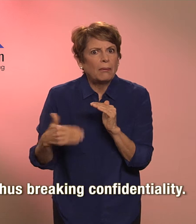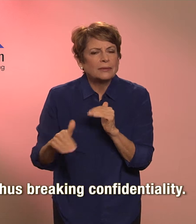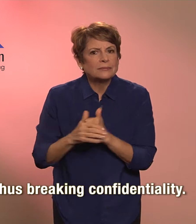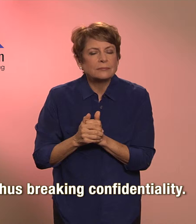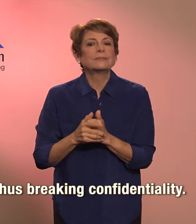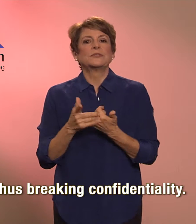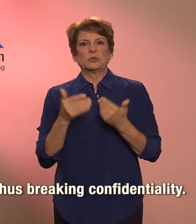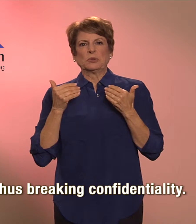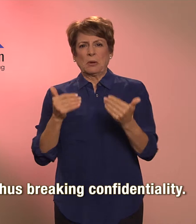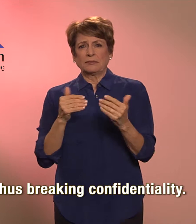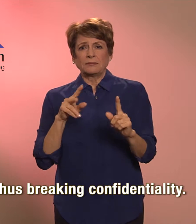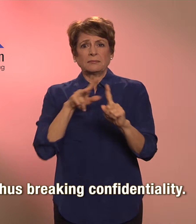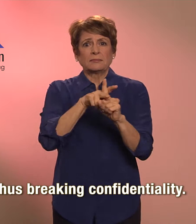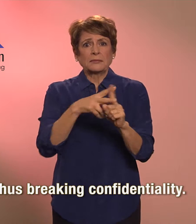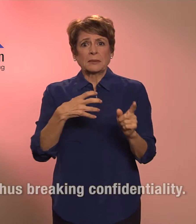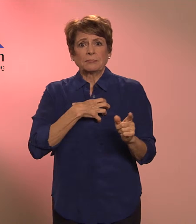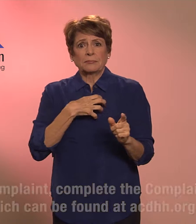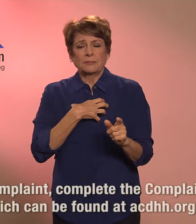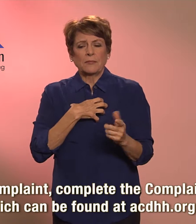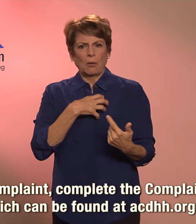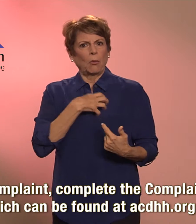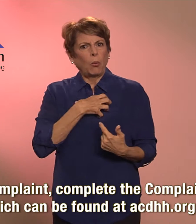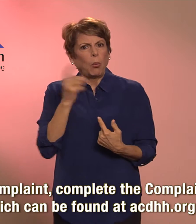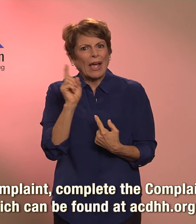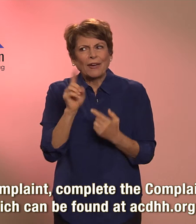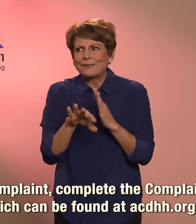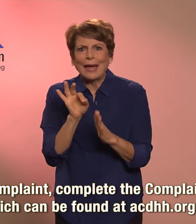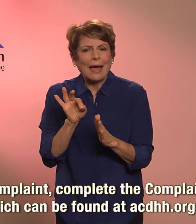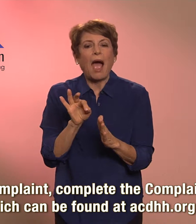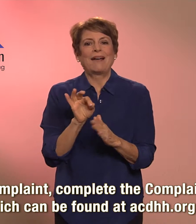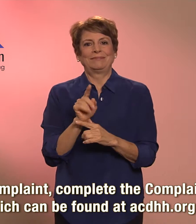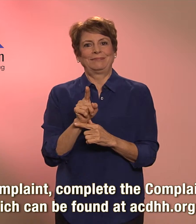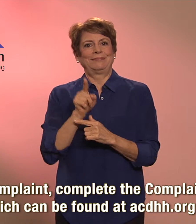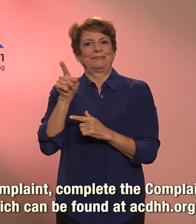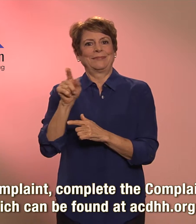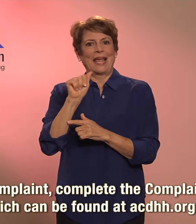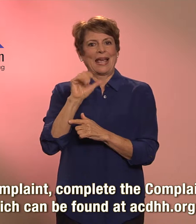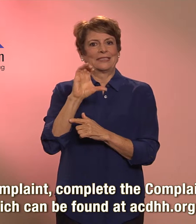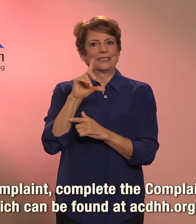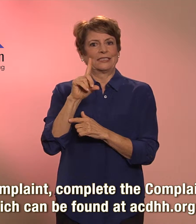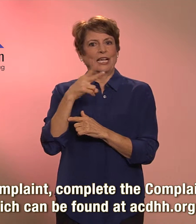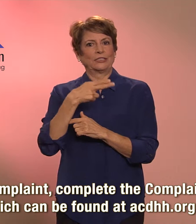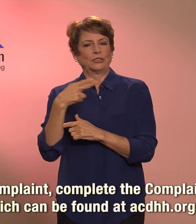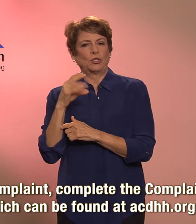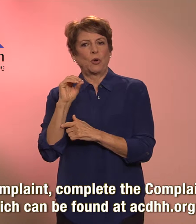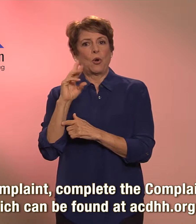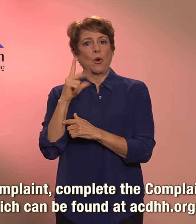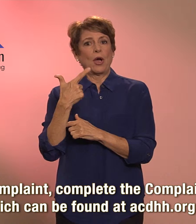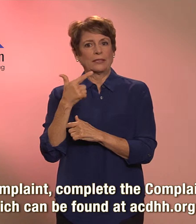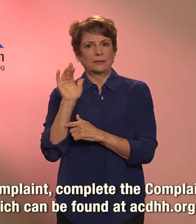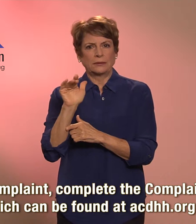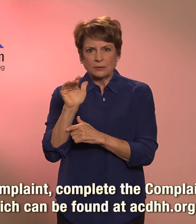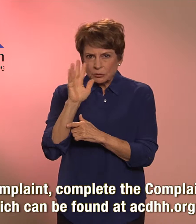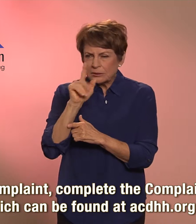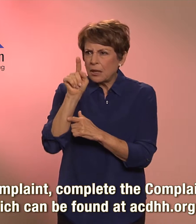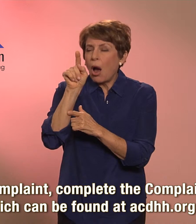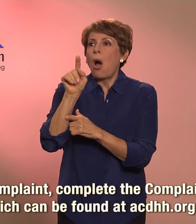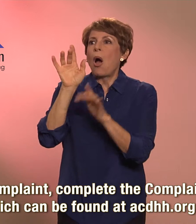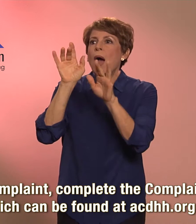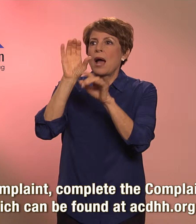breaking confidentiality. To file a complaint, complete the complaint form, which can be found at